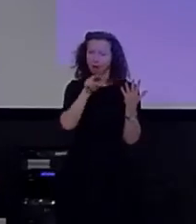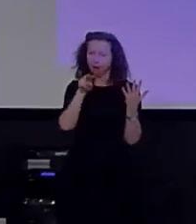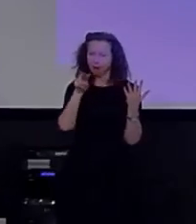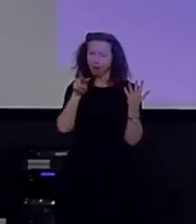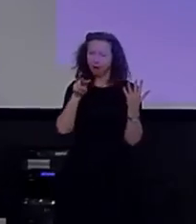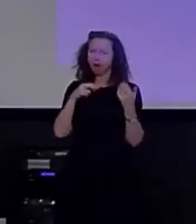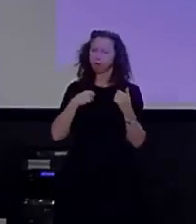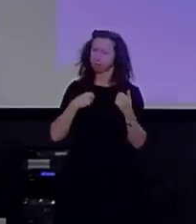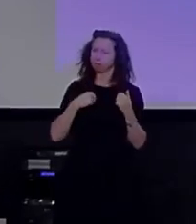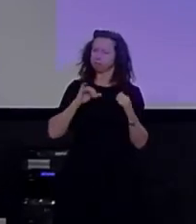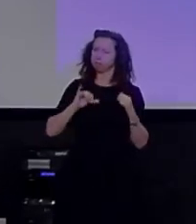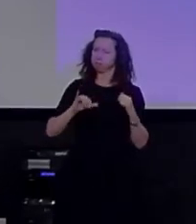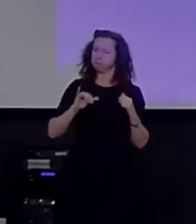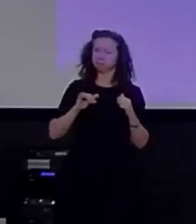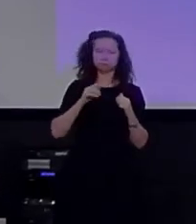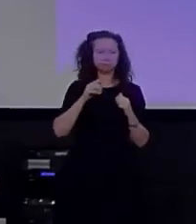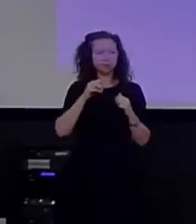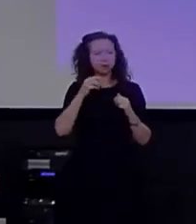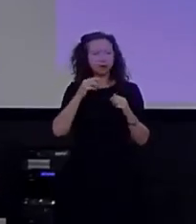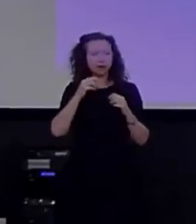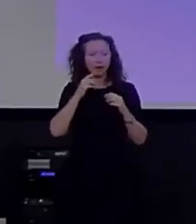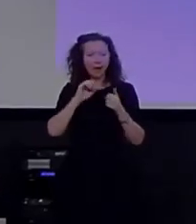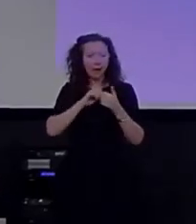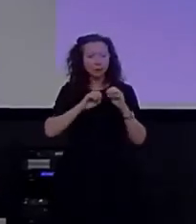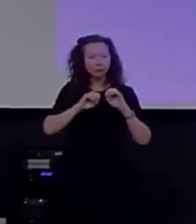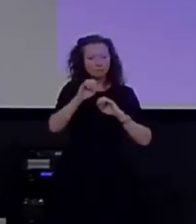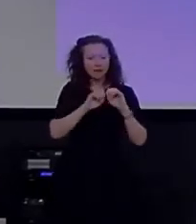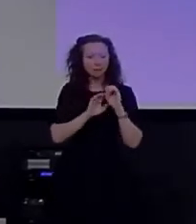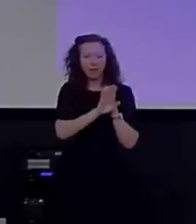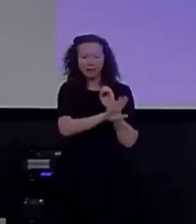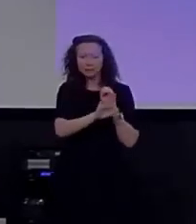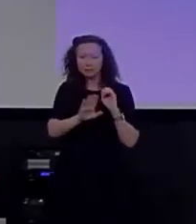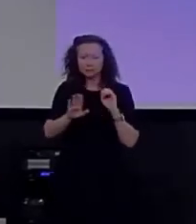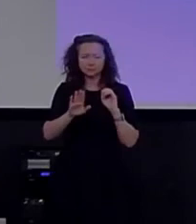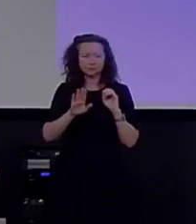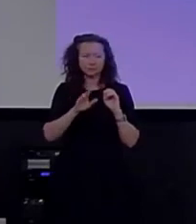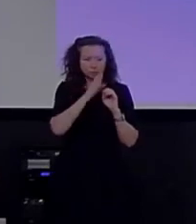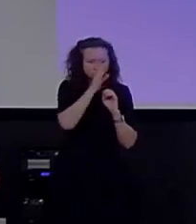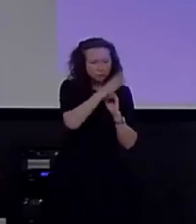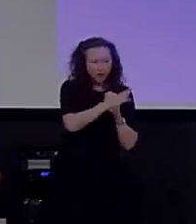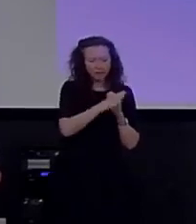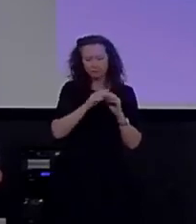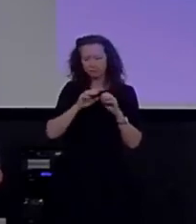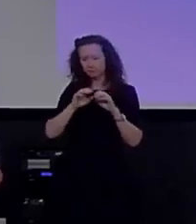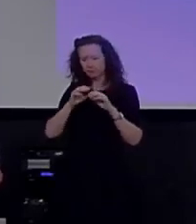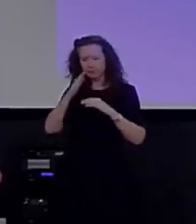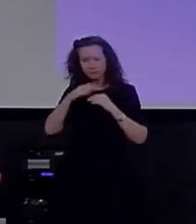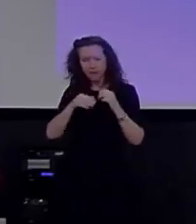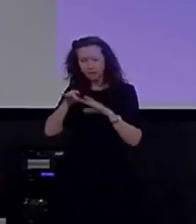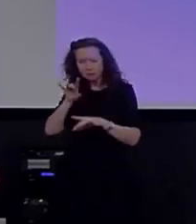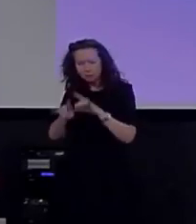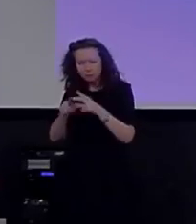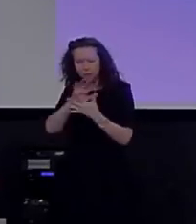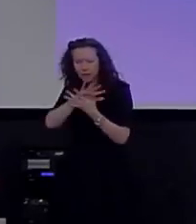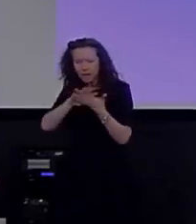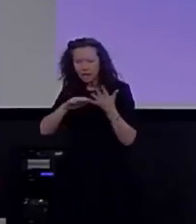question evaluating the effectiveness of direct versus discovery